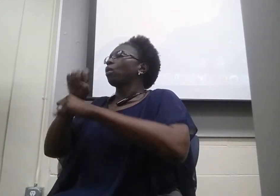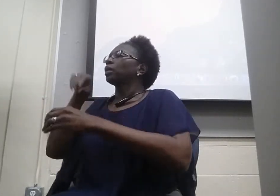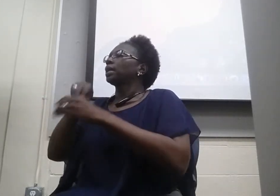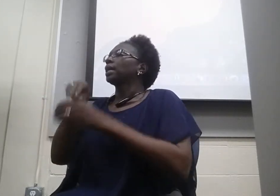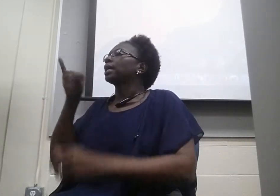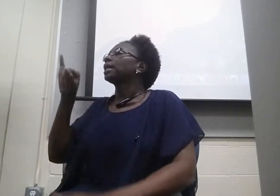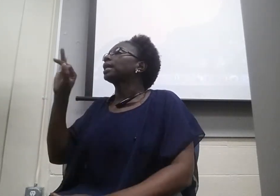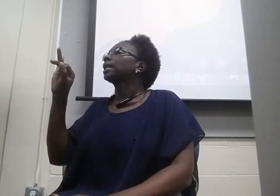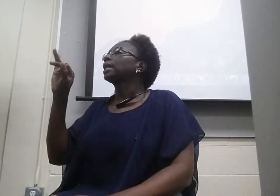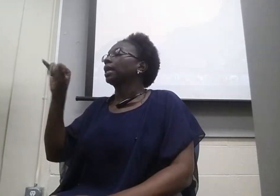and I just do stuff.